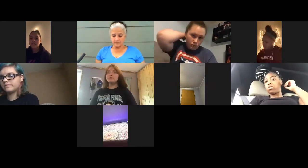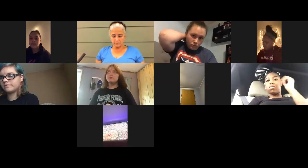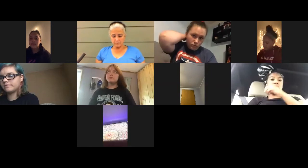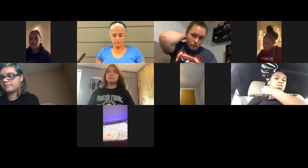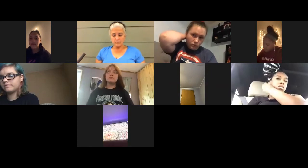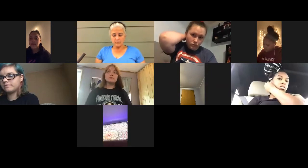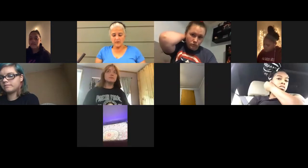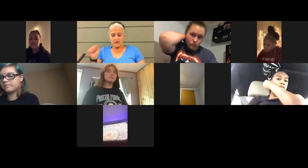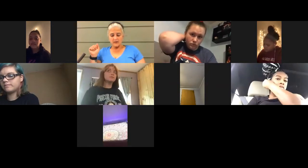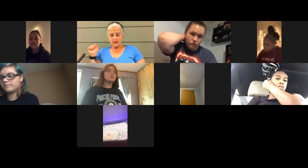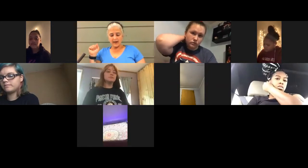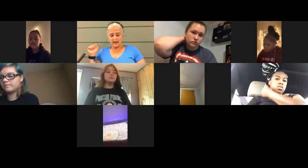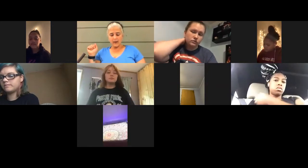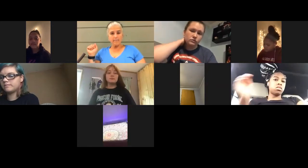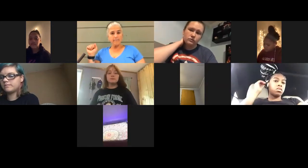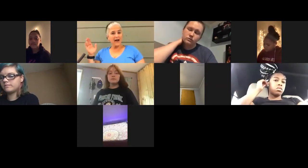city.